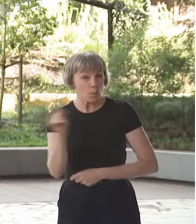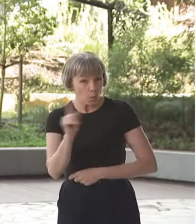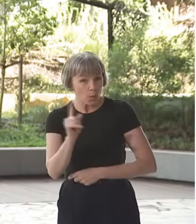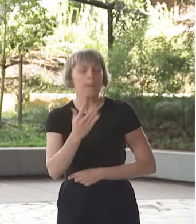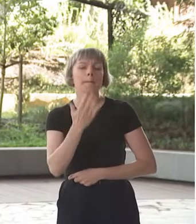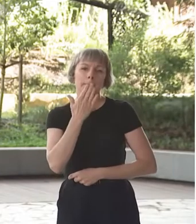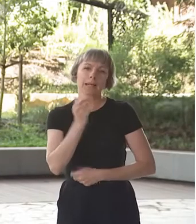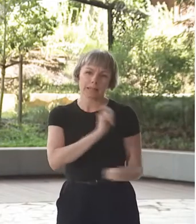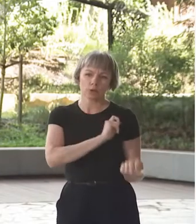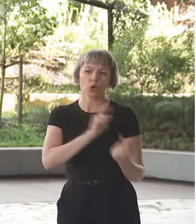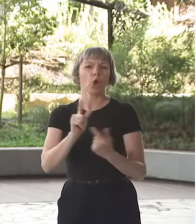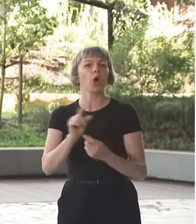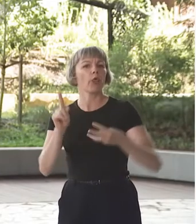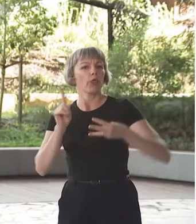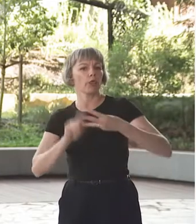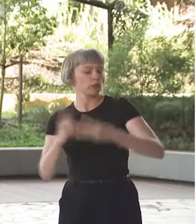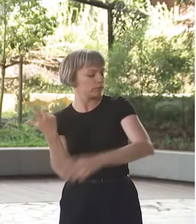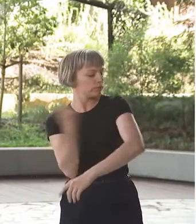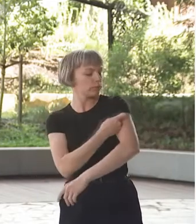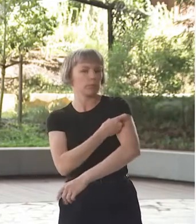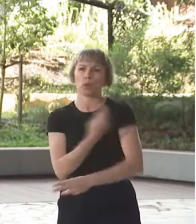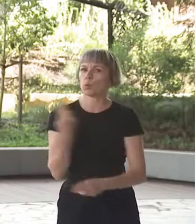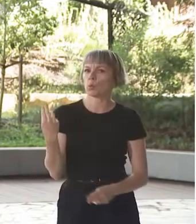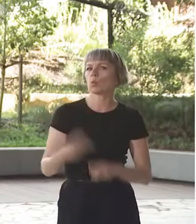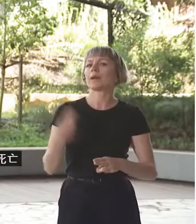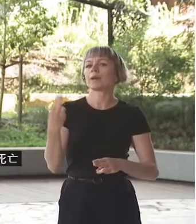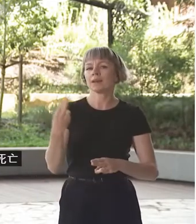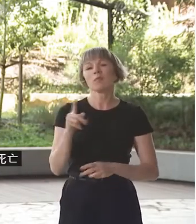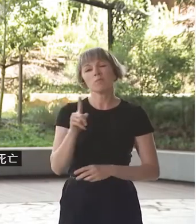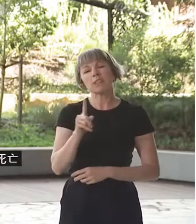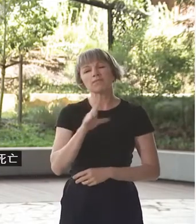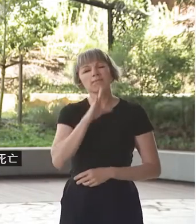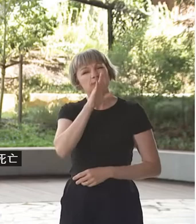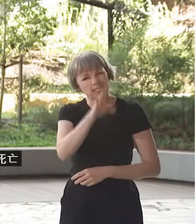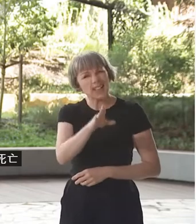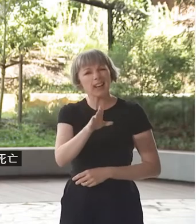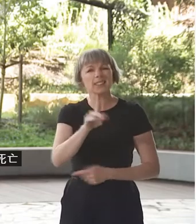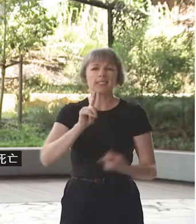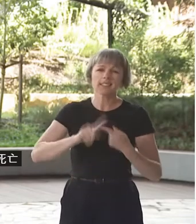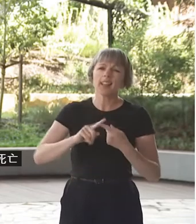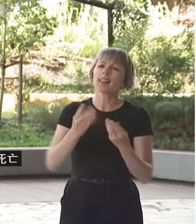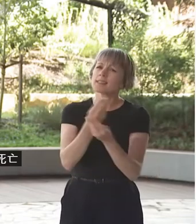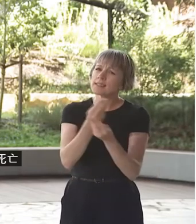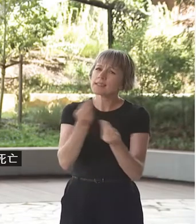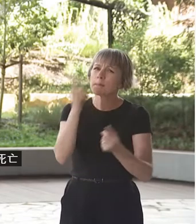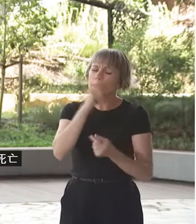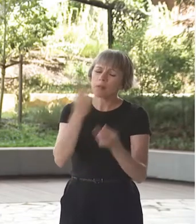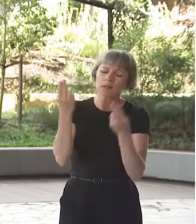as quickly as possible. But we will see deaths in people that are fully vaccinated.